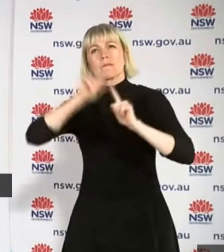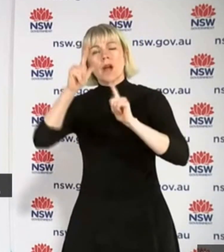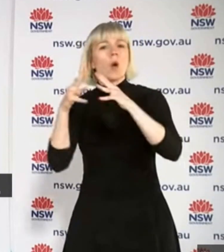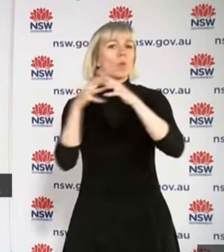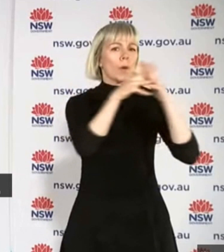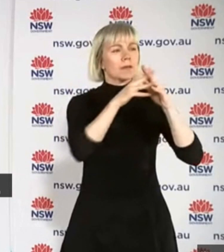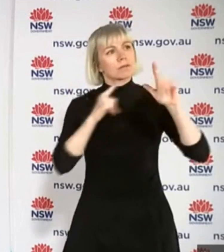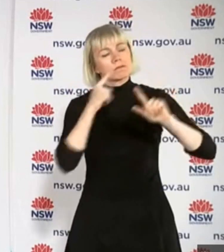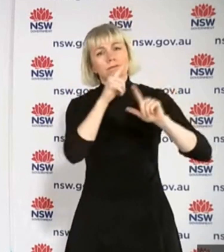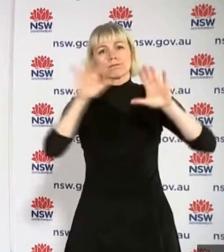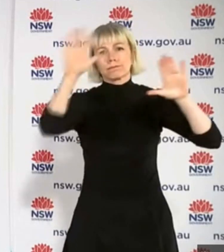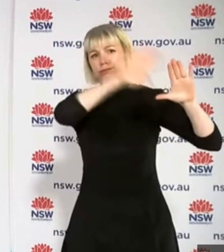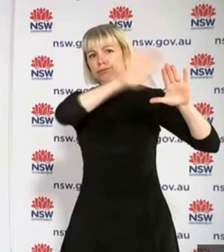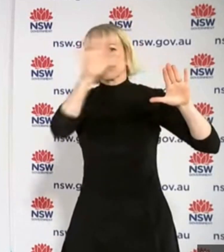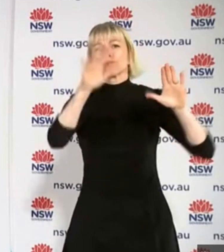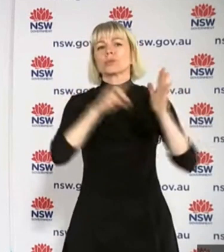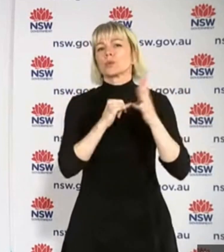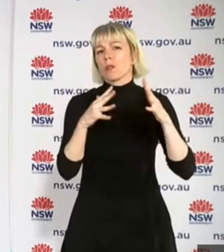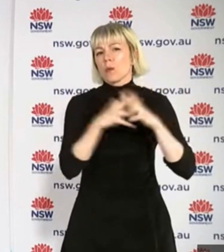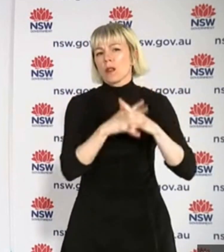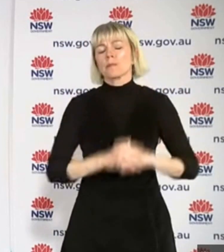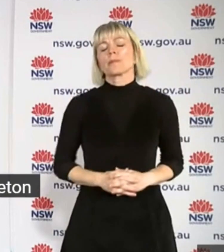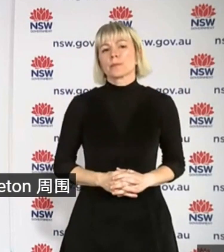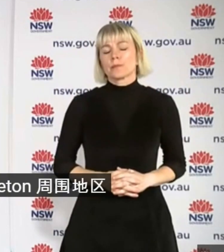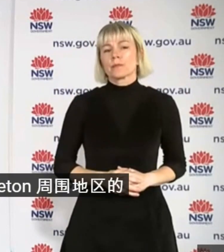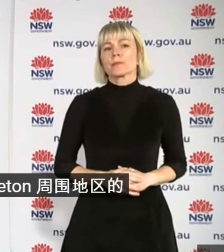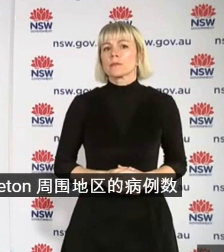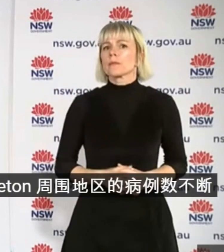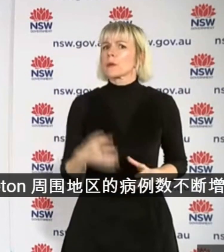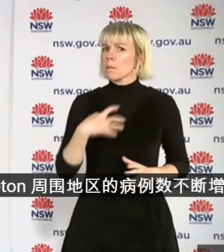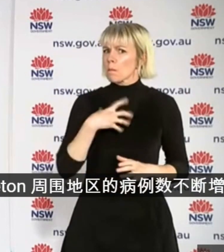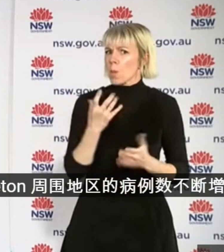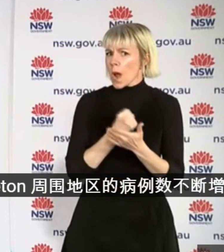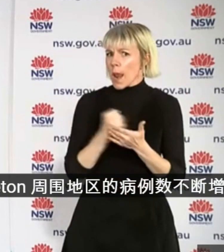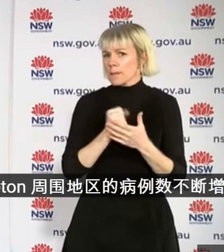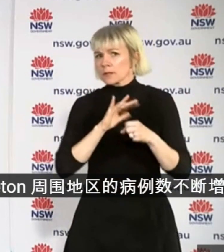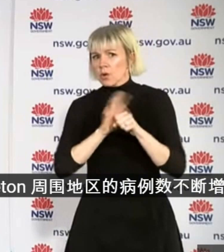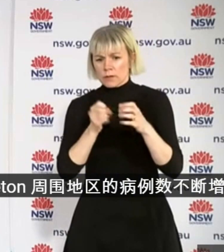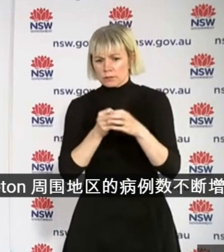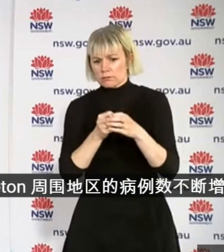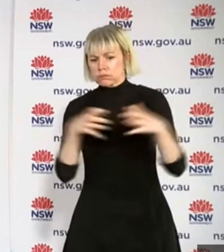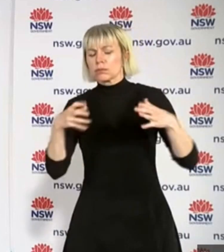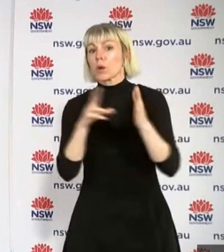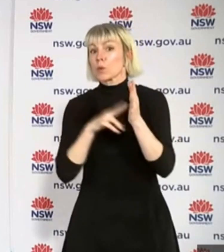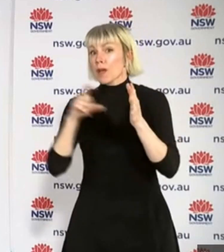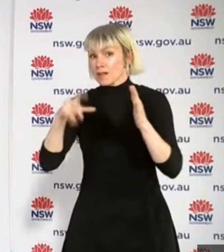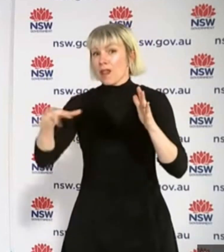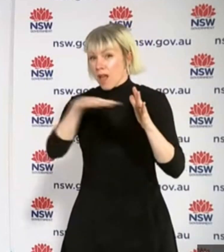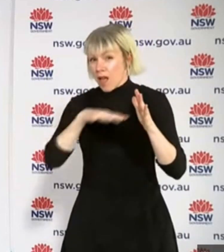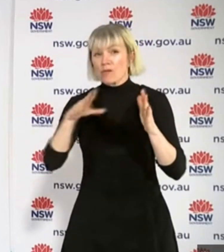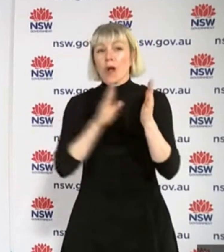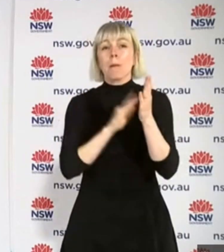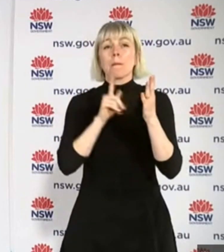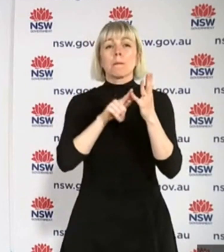concerned about, we are seeing increasing case numbers in areas around Newcastle, Muswellbrook, Singleton, and